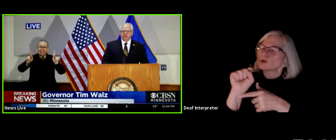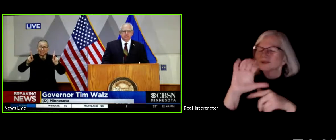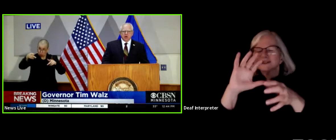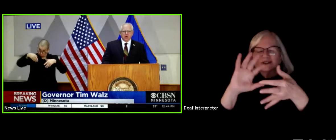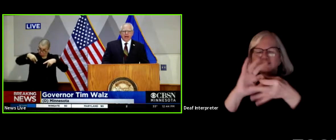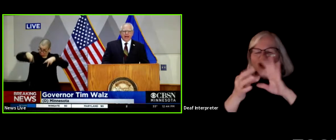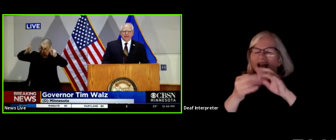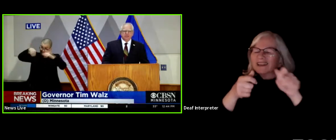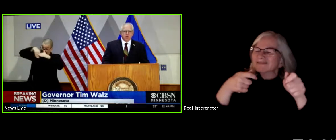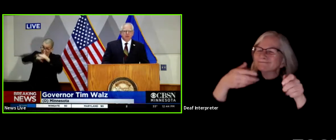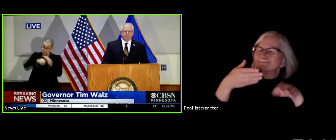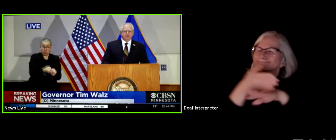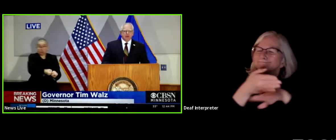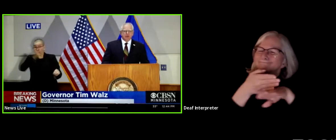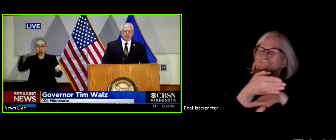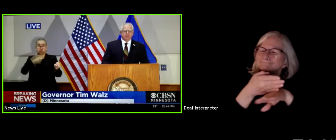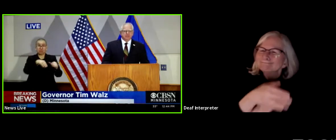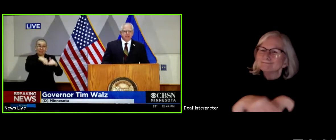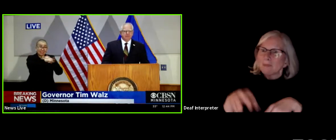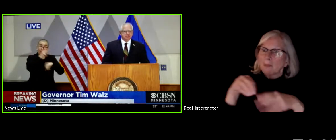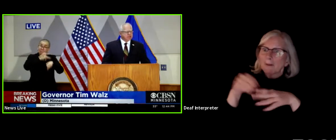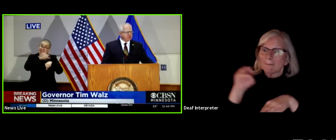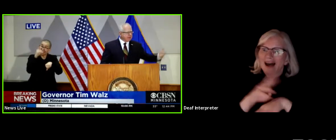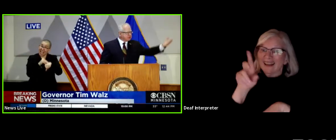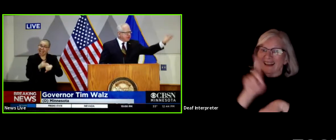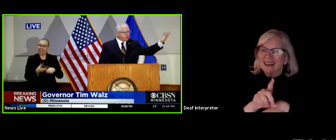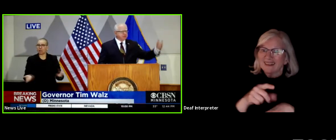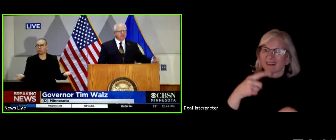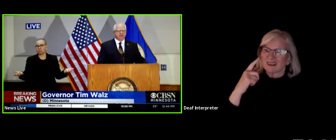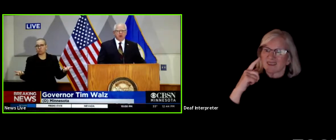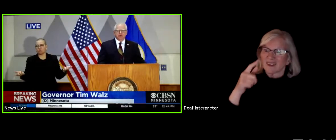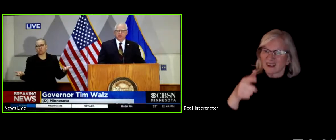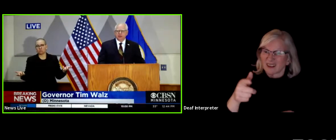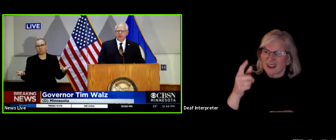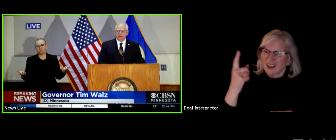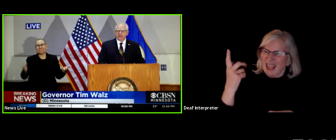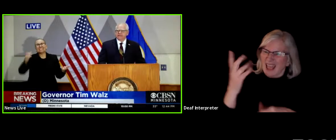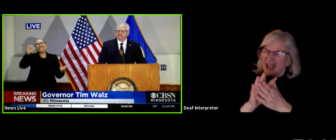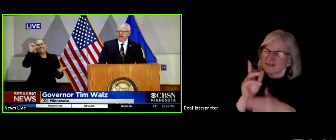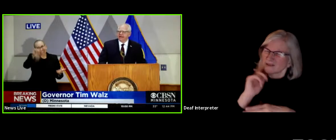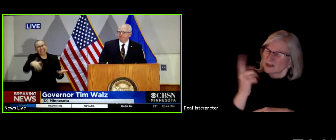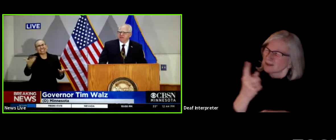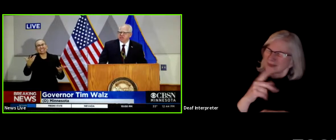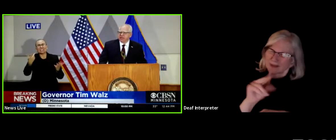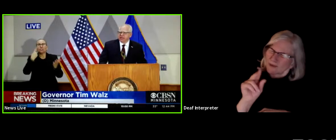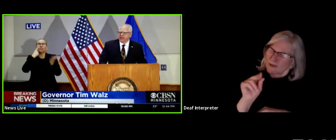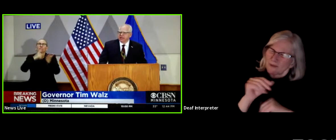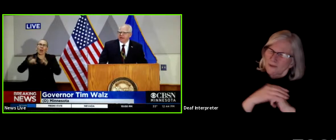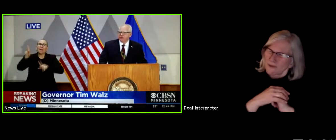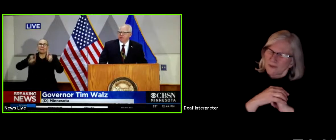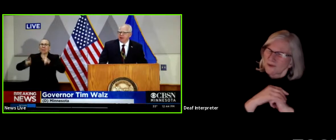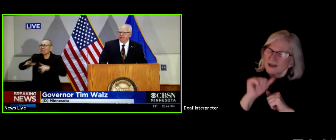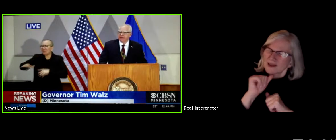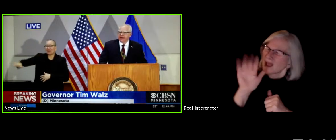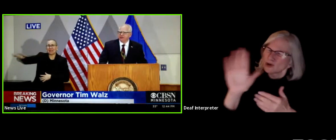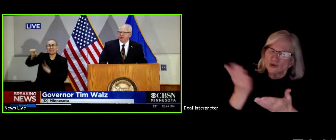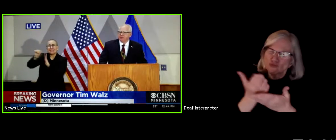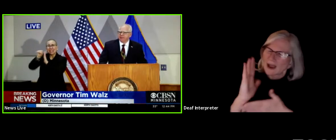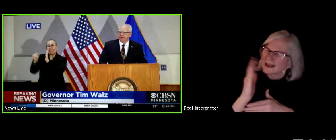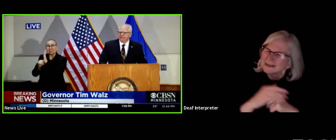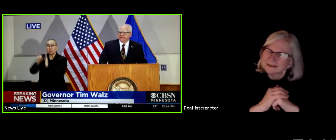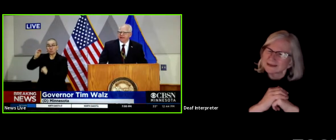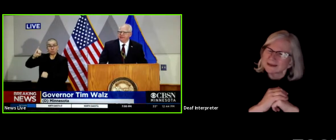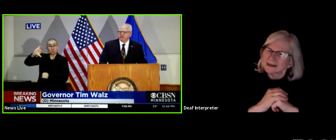ability. So I just want to be very clear about this conversation, and I would check with these folks. The state of Michigan has a Republican House